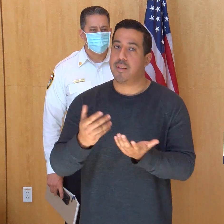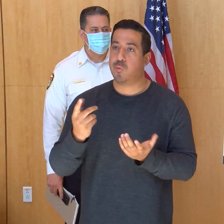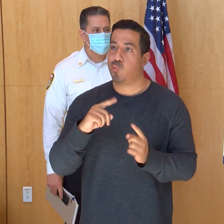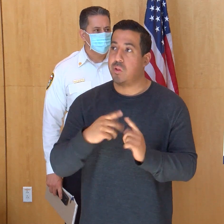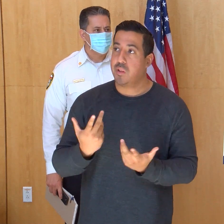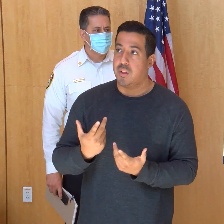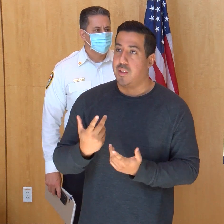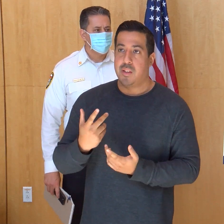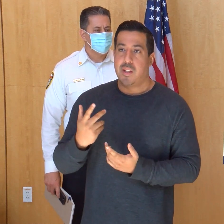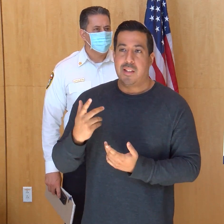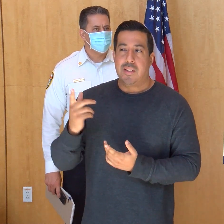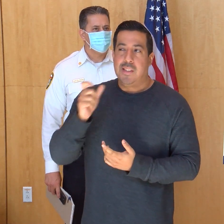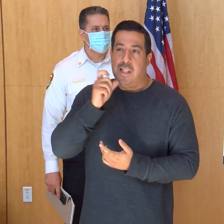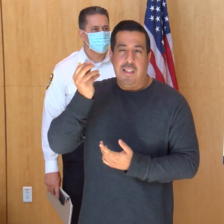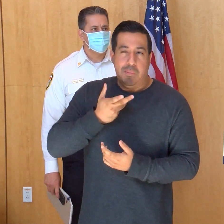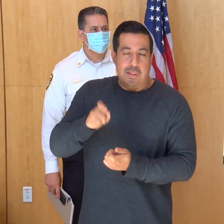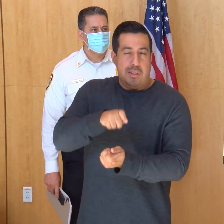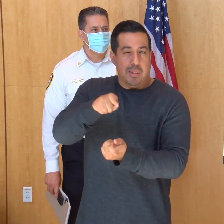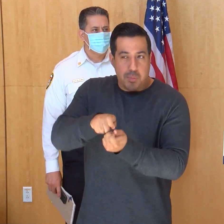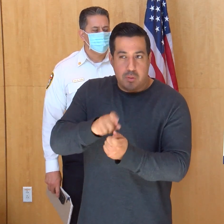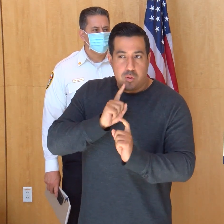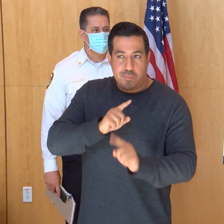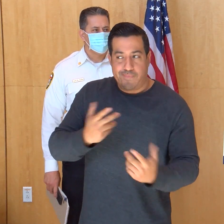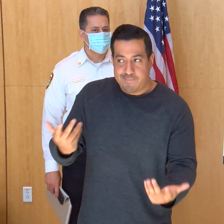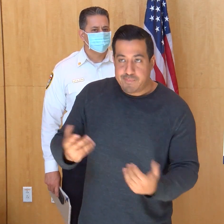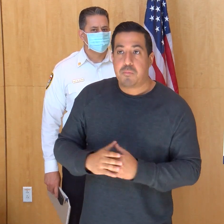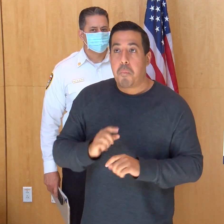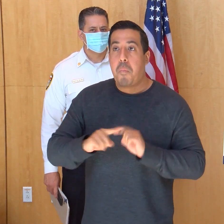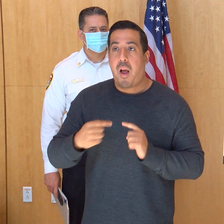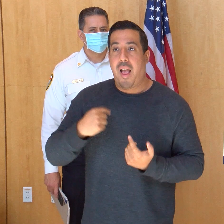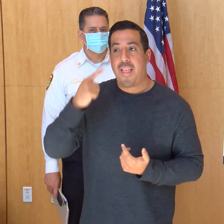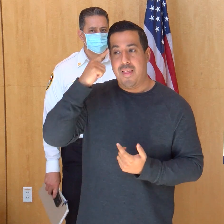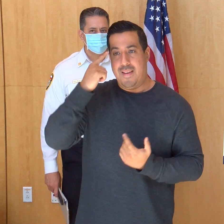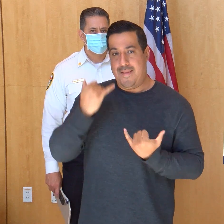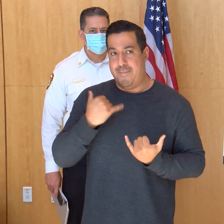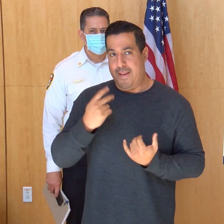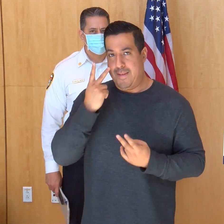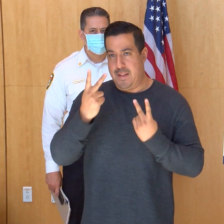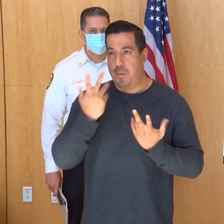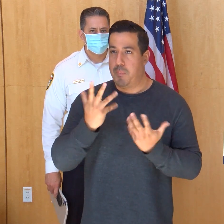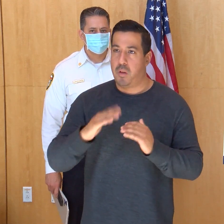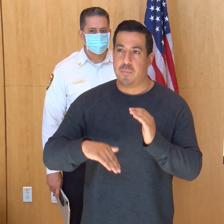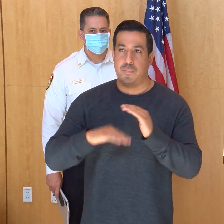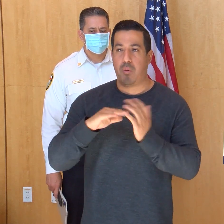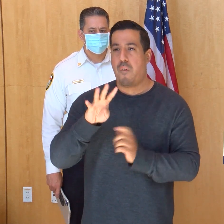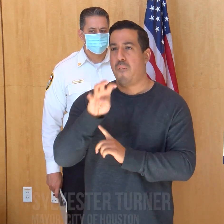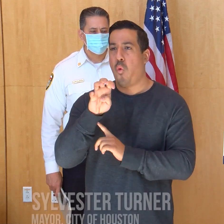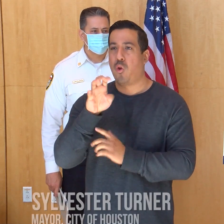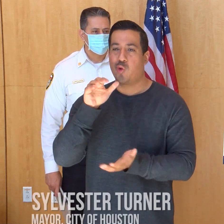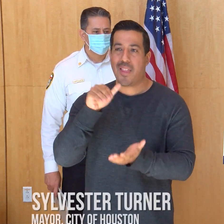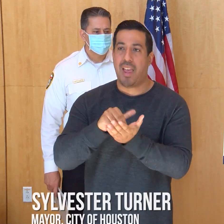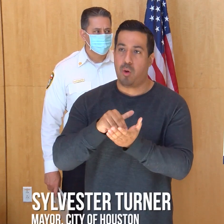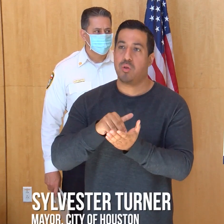At that time, I didn't get a specific response, but I do hear up to this point that about